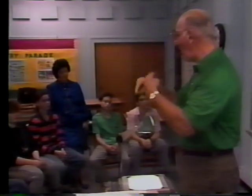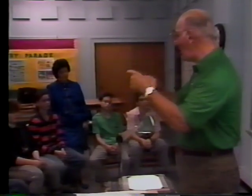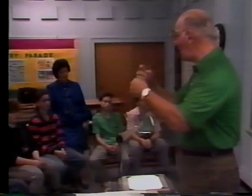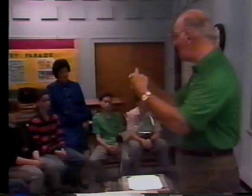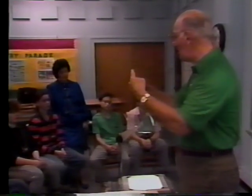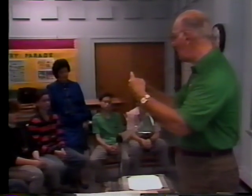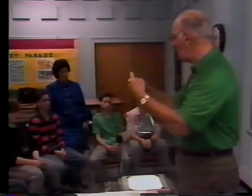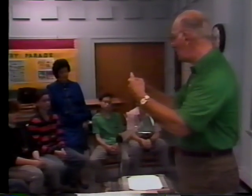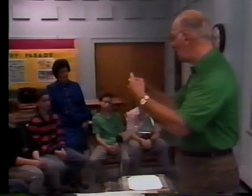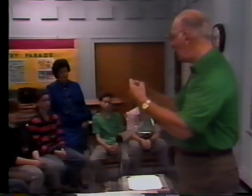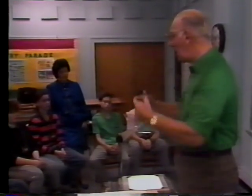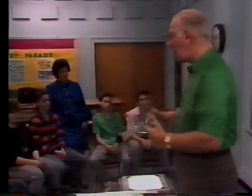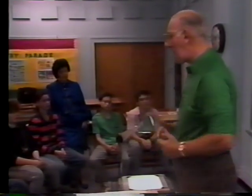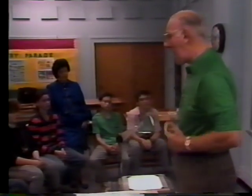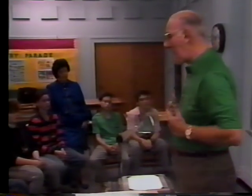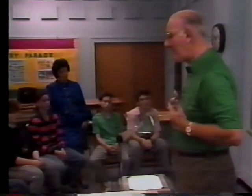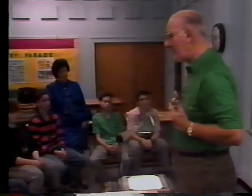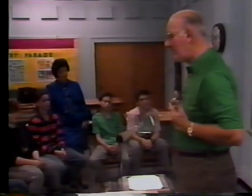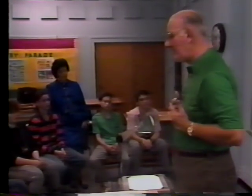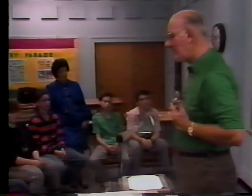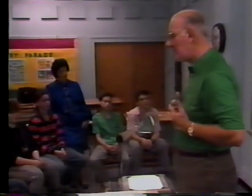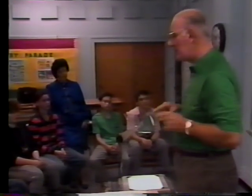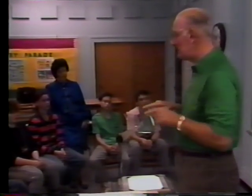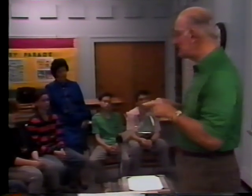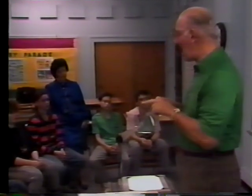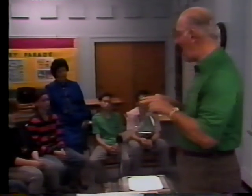go, life is like